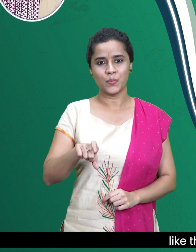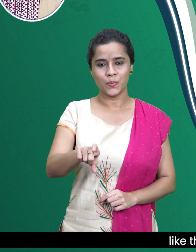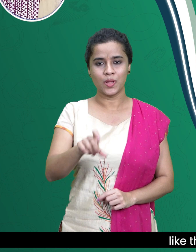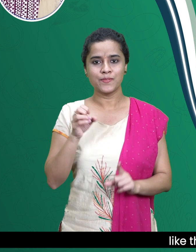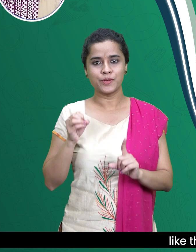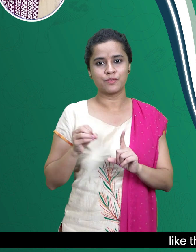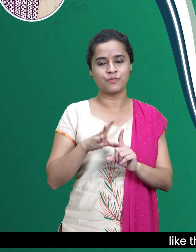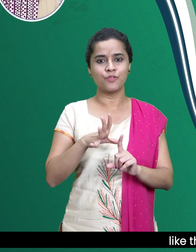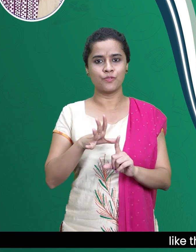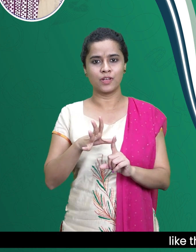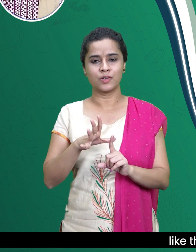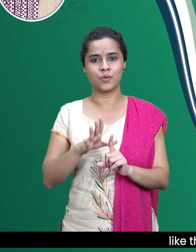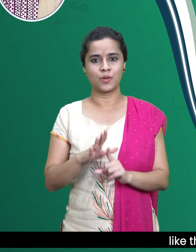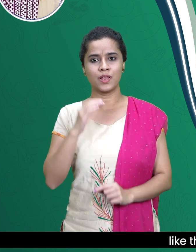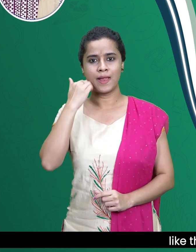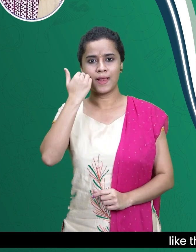cause jaundice.